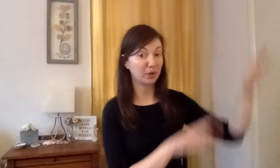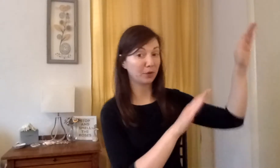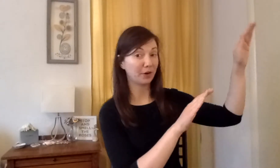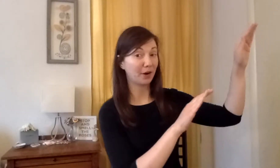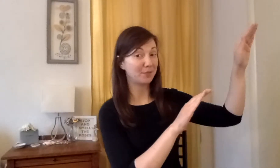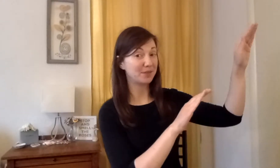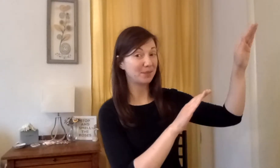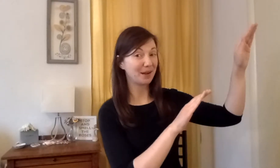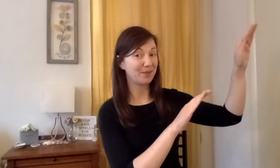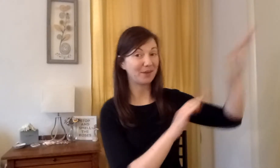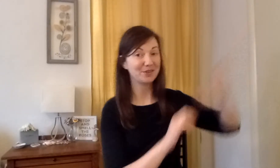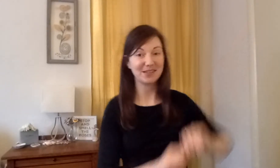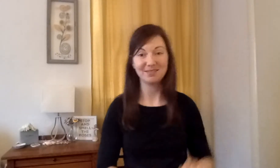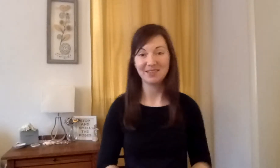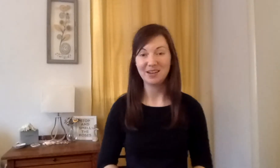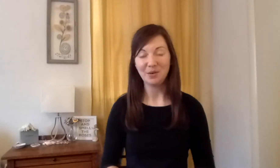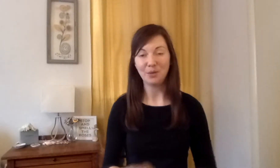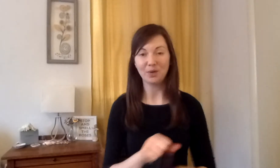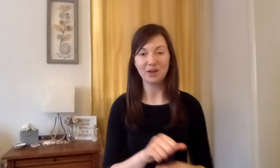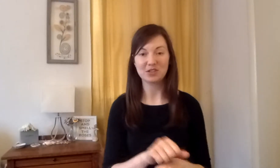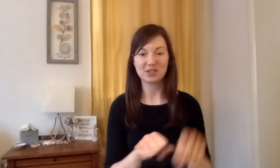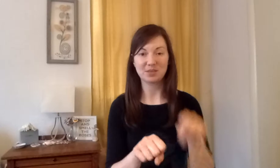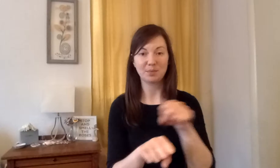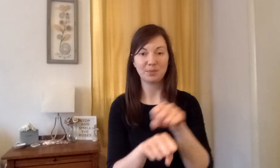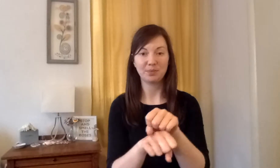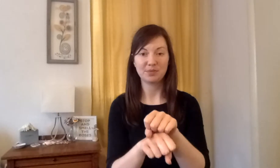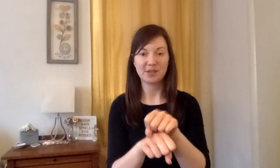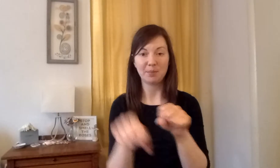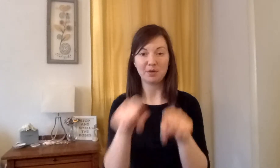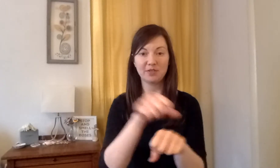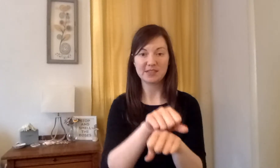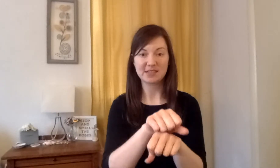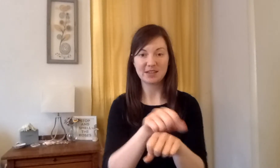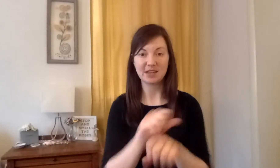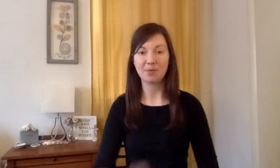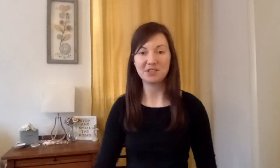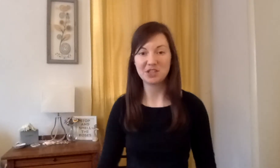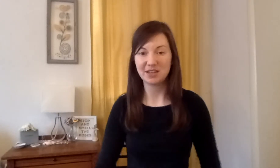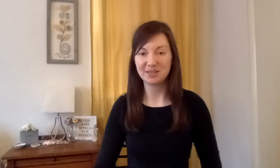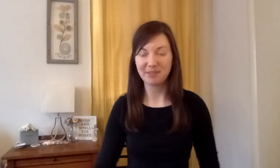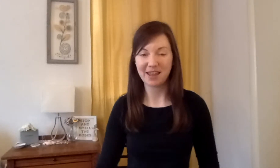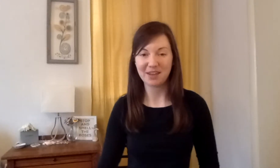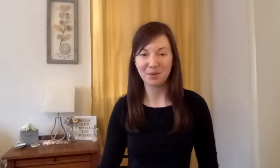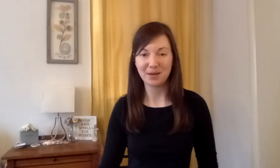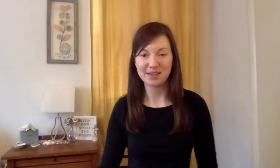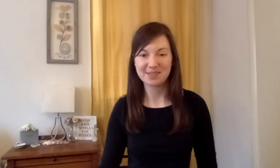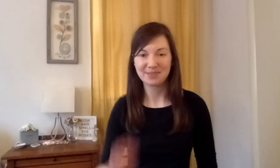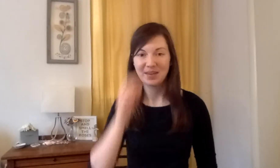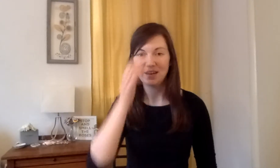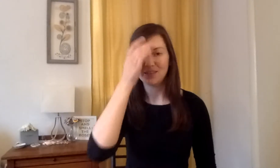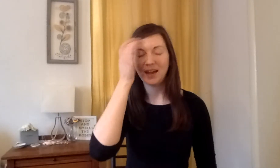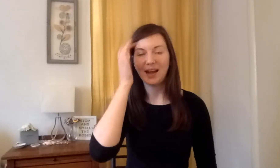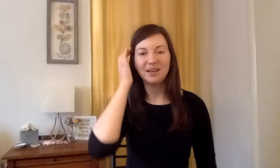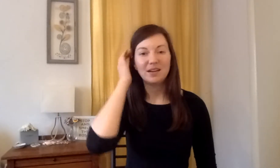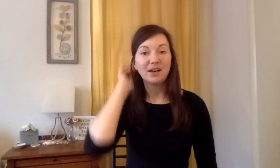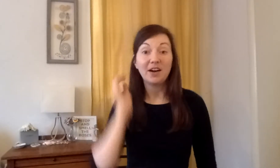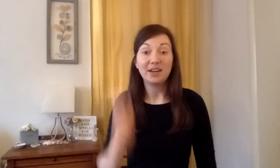your arms up like a mountain or just to tap your fists on top of each other. Either works, okay? Our